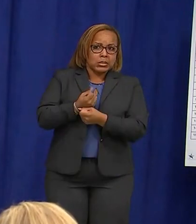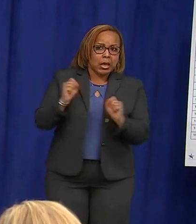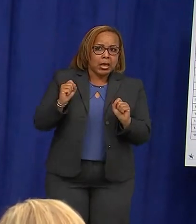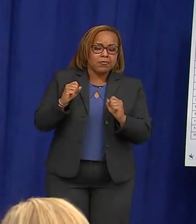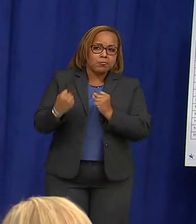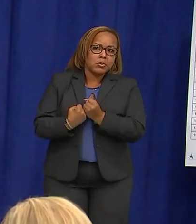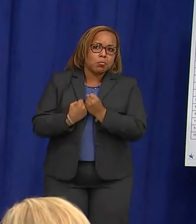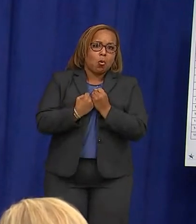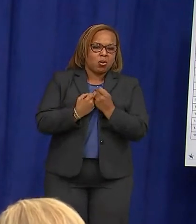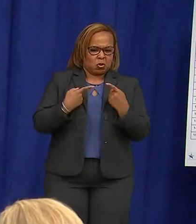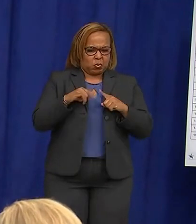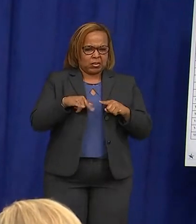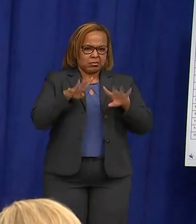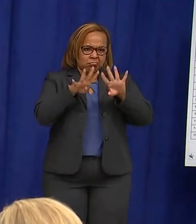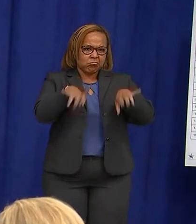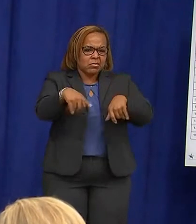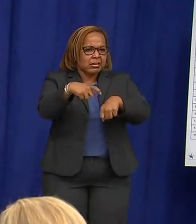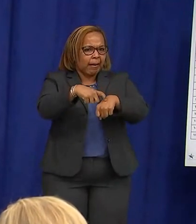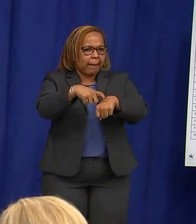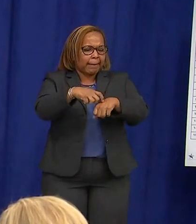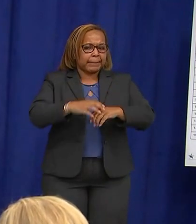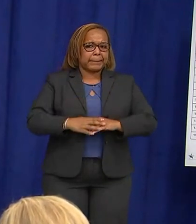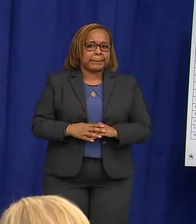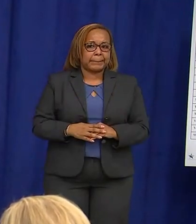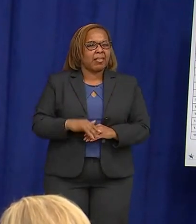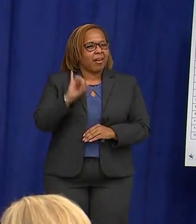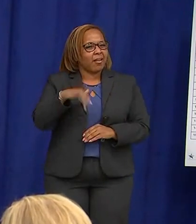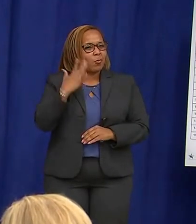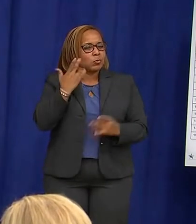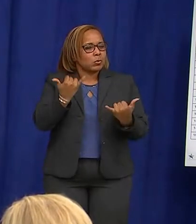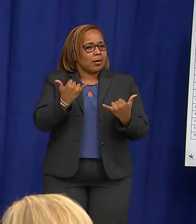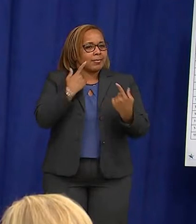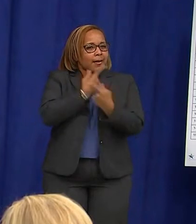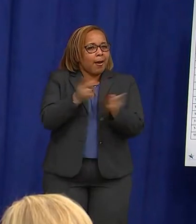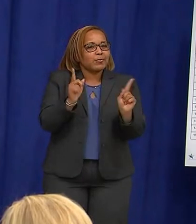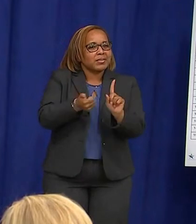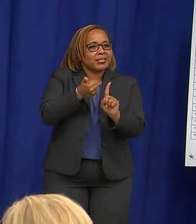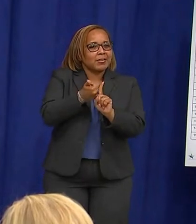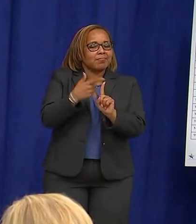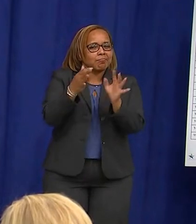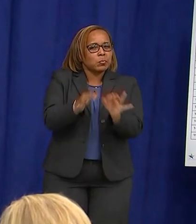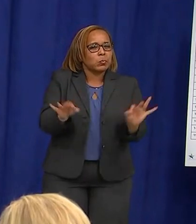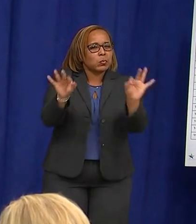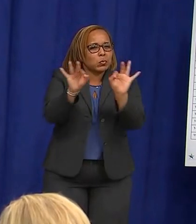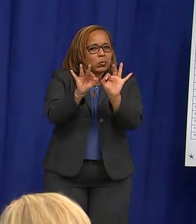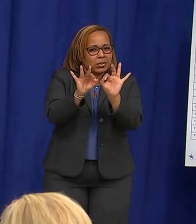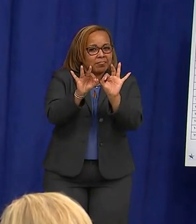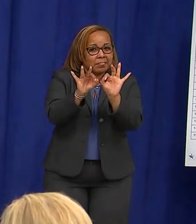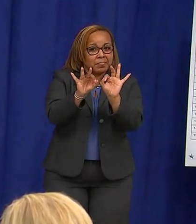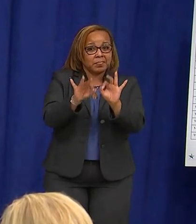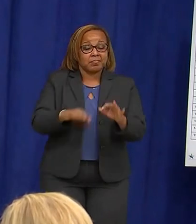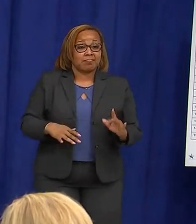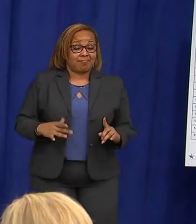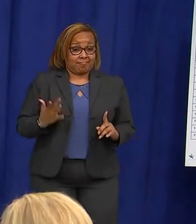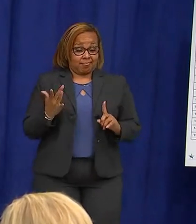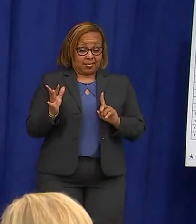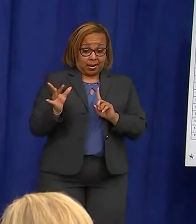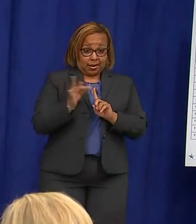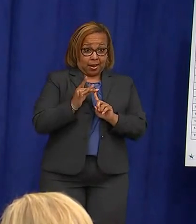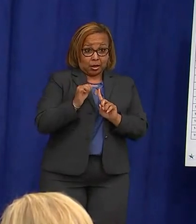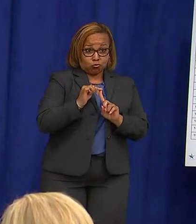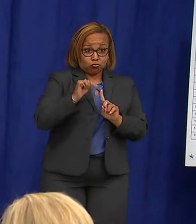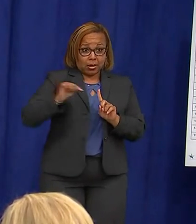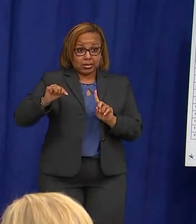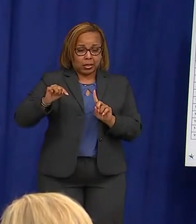and supported during these uncertain times. That's what makes today's announcement so important. Contact tracing